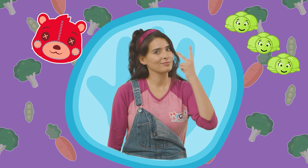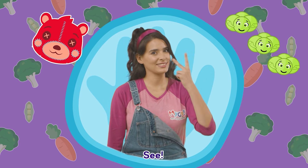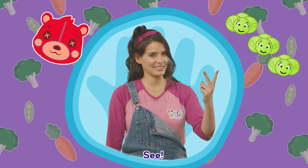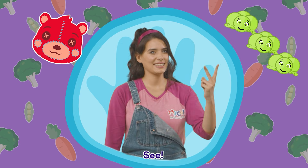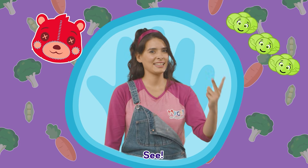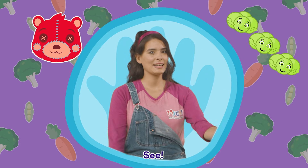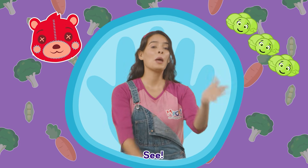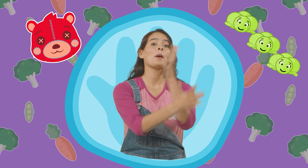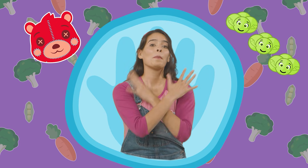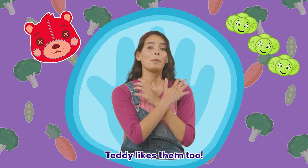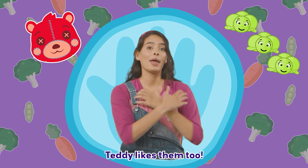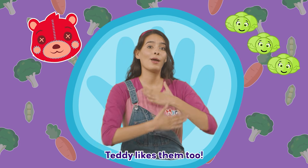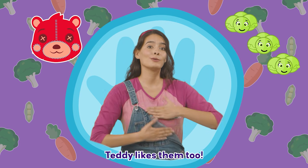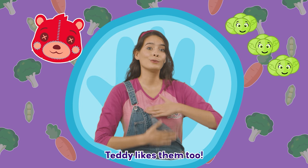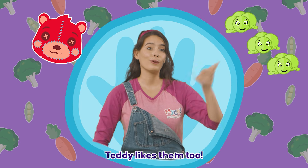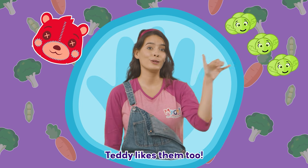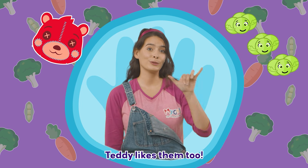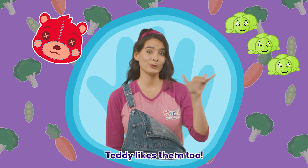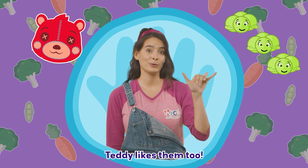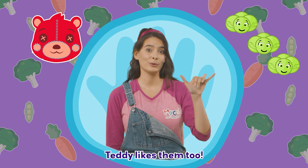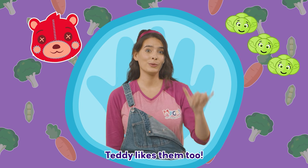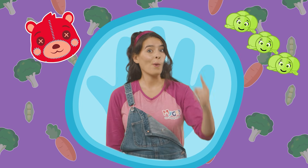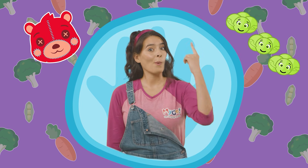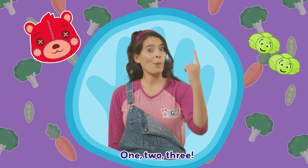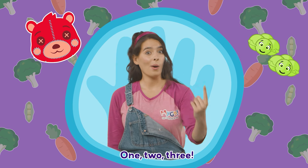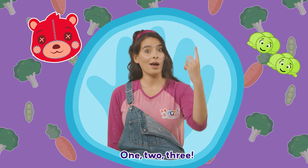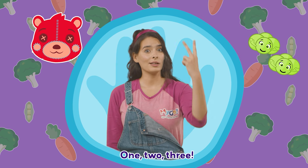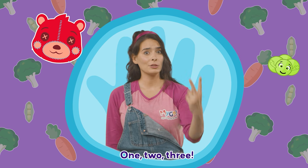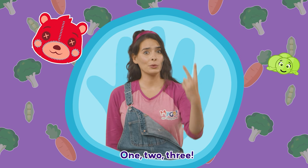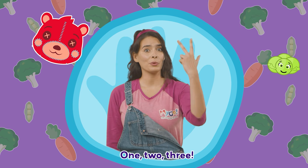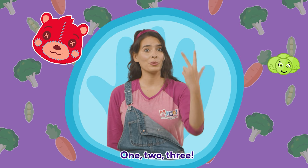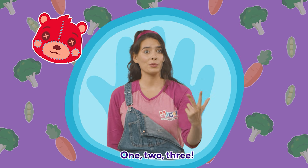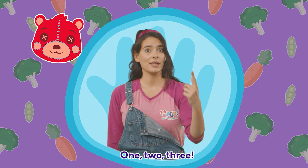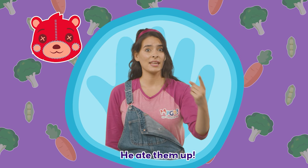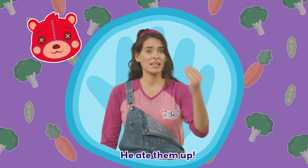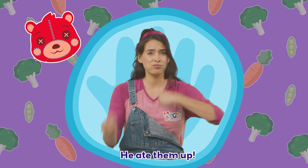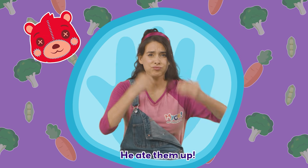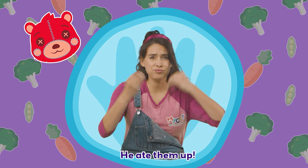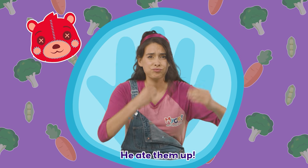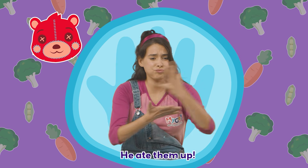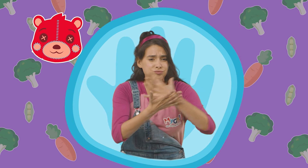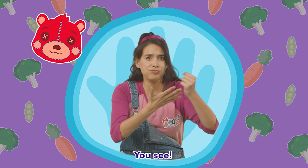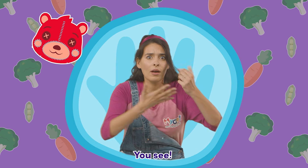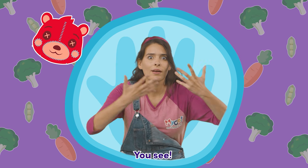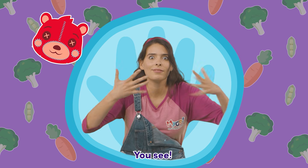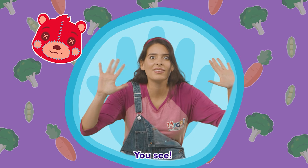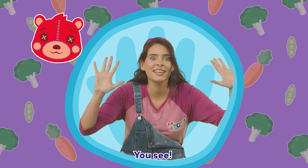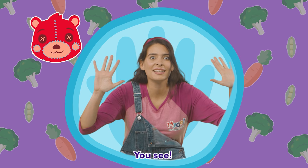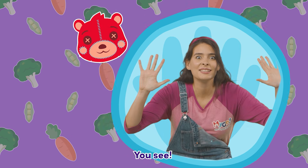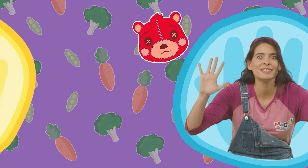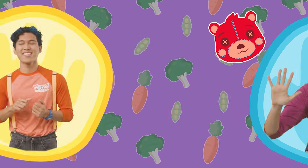See, see, Teddy likes them too. 1, 2, 3, he ate them up,